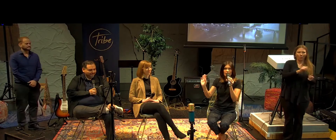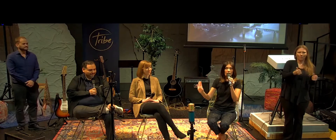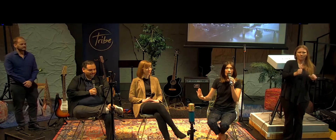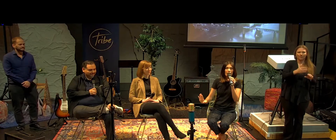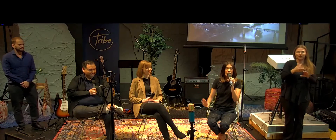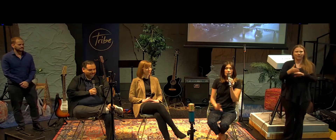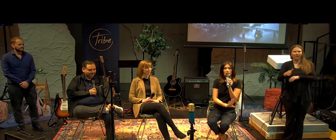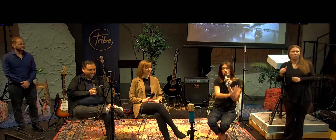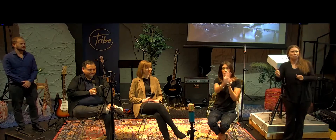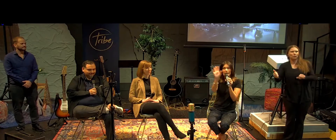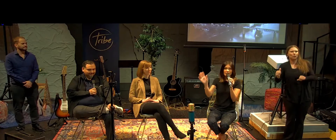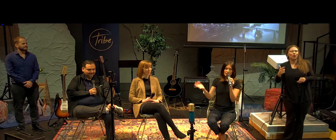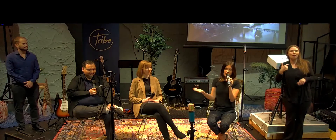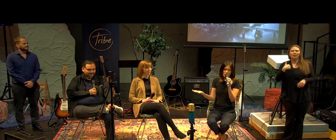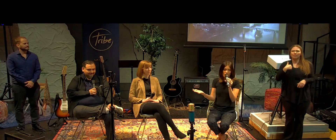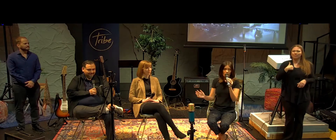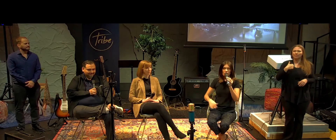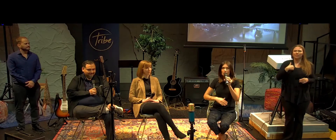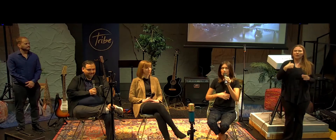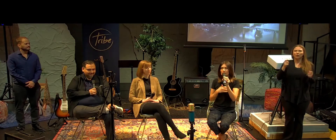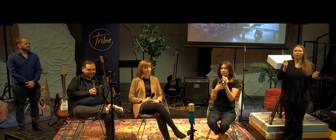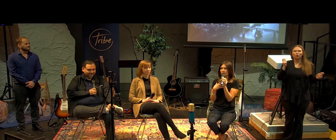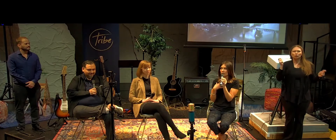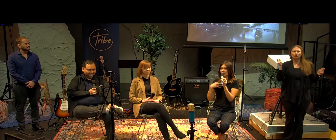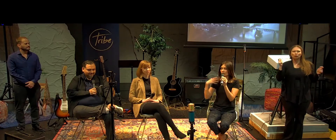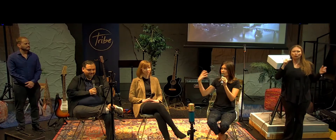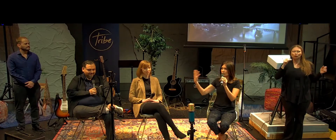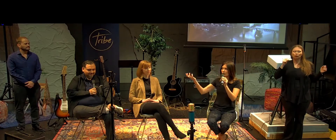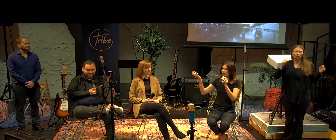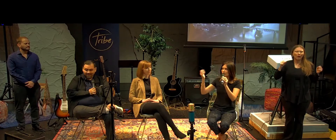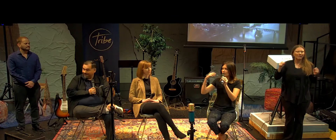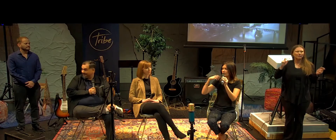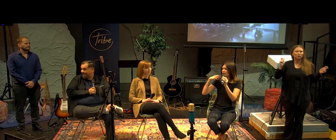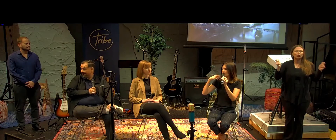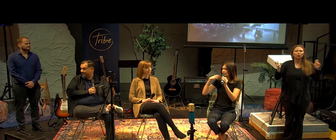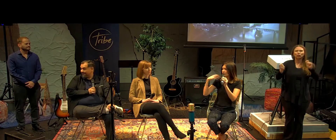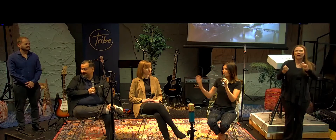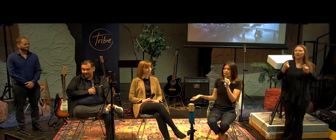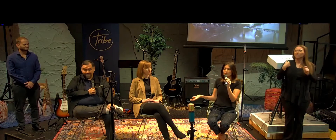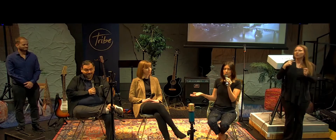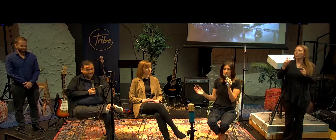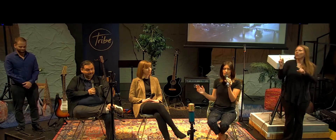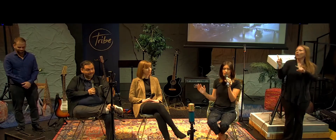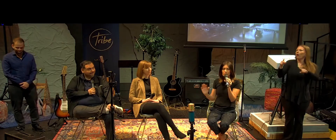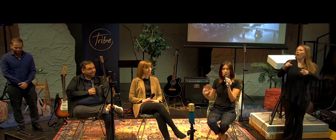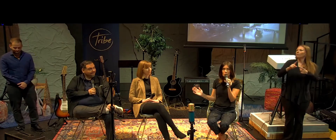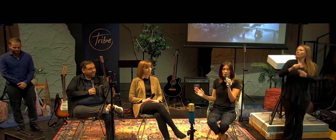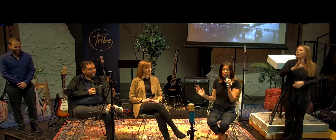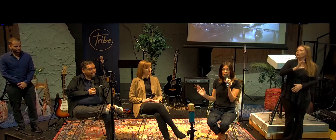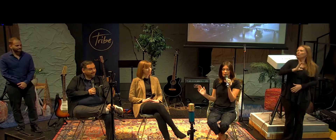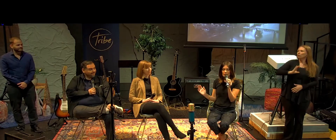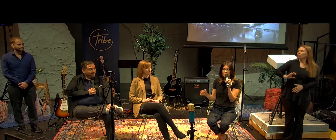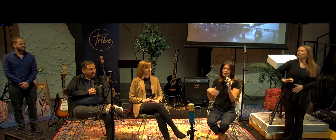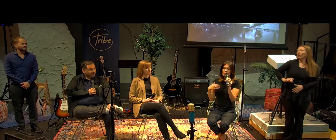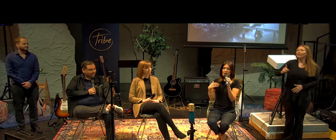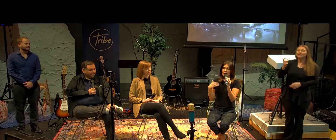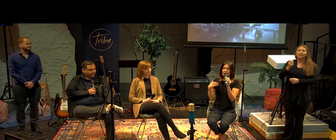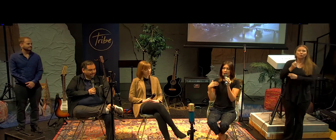and there's a drastic change, and we've come to Christ, and he's redeemed us from so many